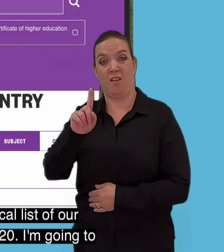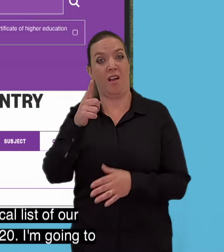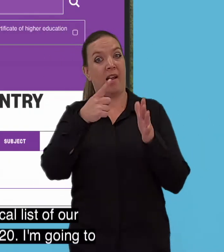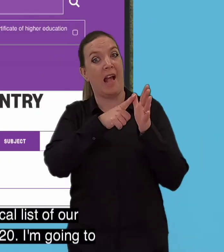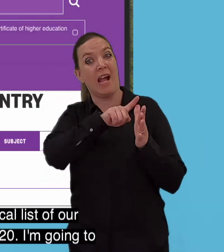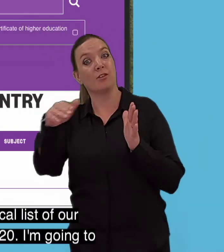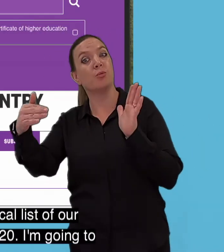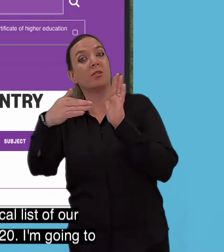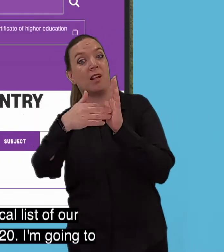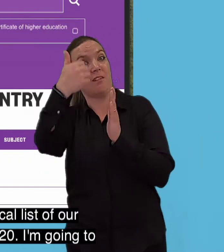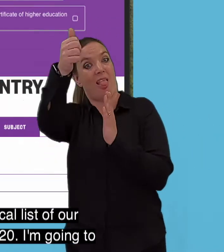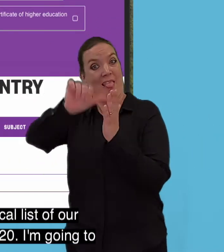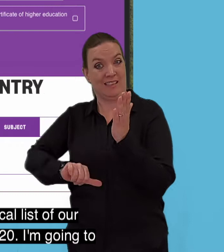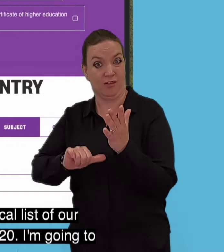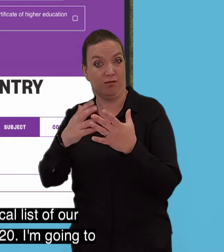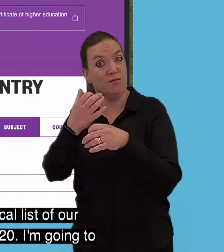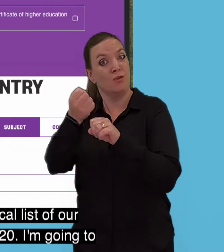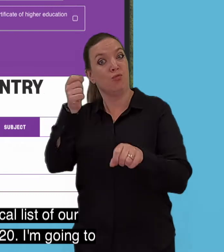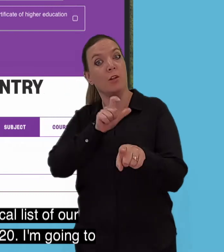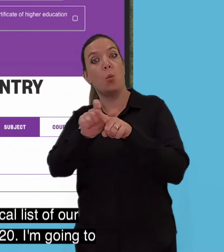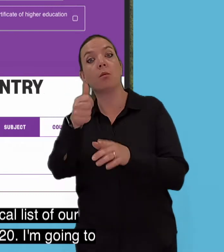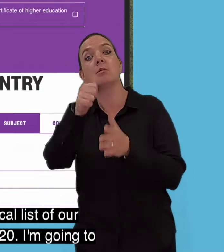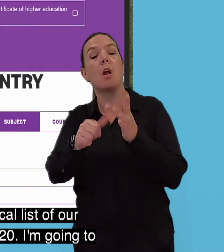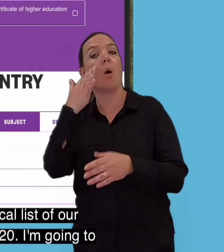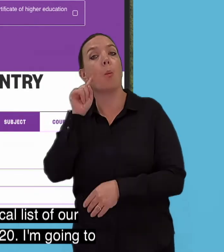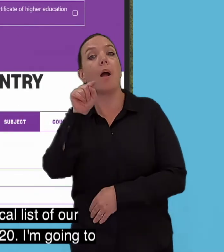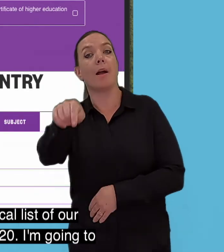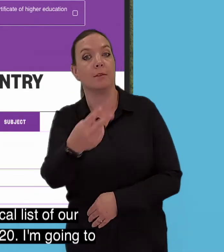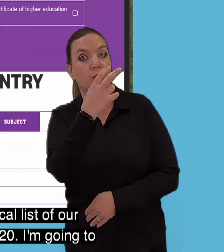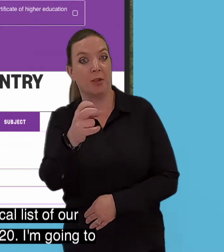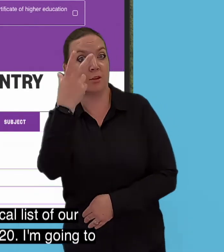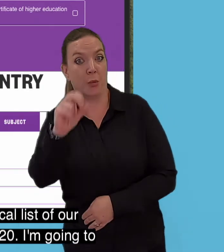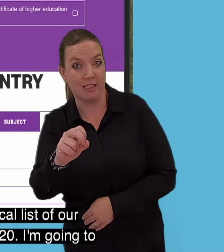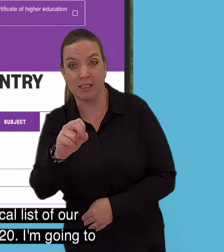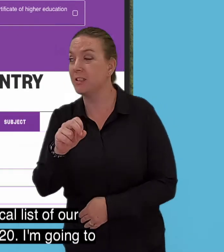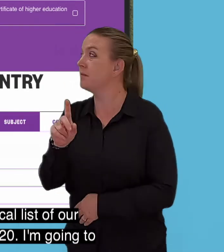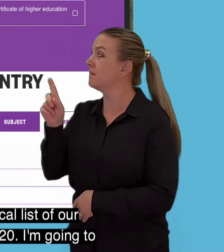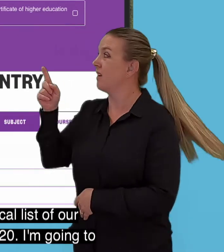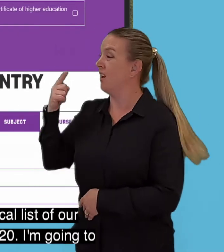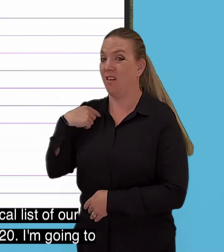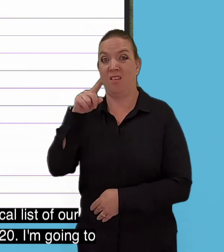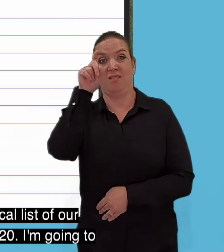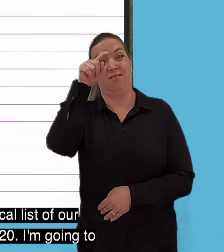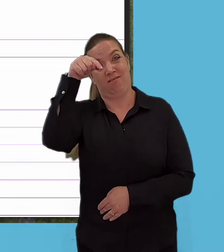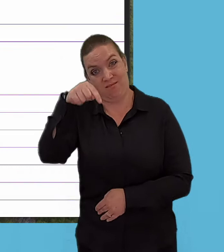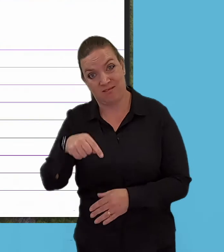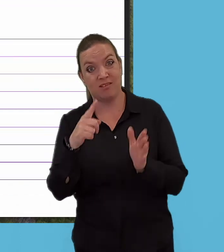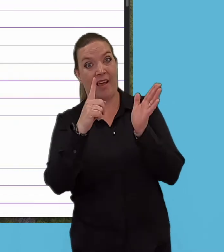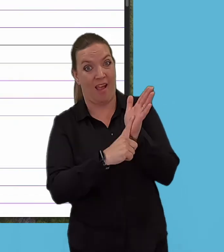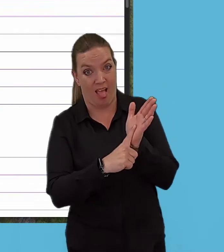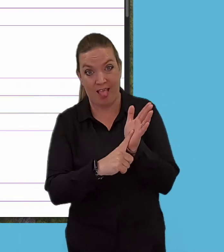Now, we are taken to an alphabetical list of our undergraduate courses starting in 2020. I'm going to scroll down